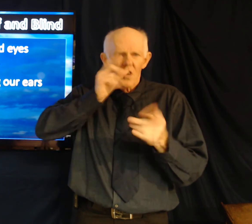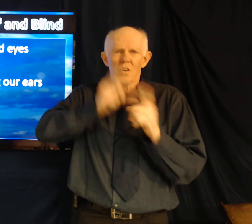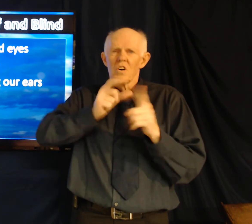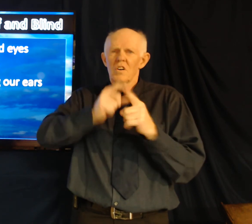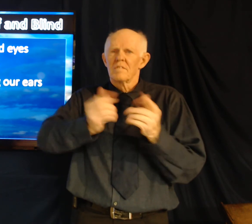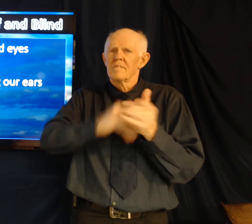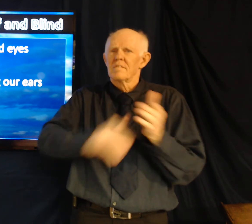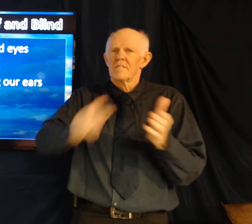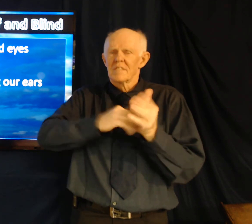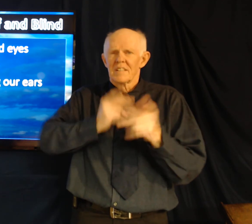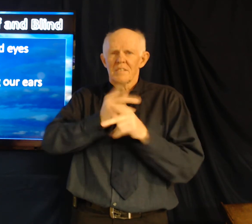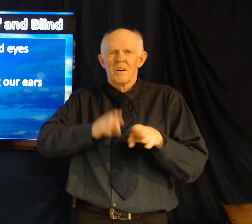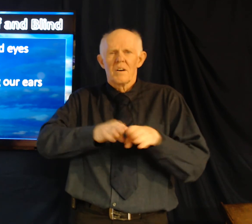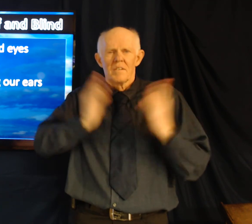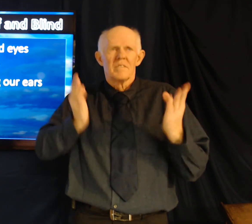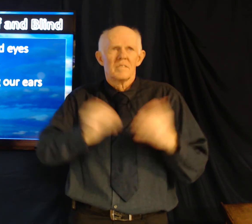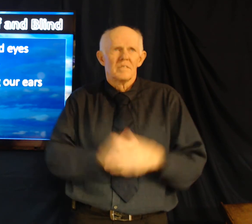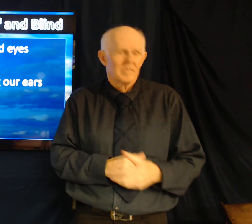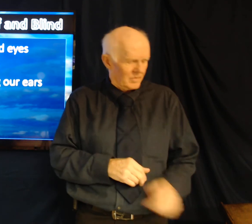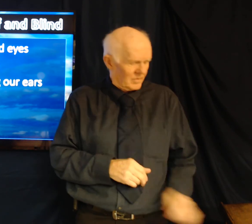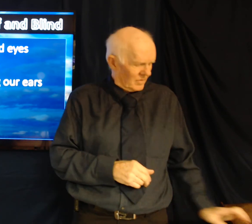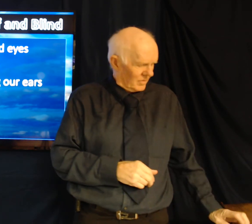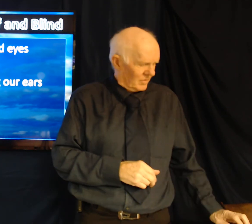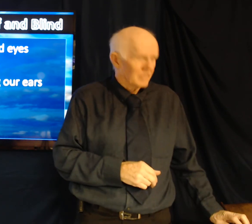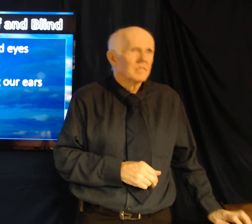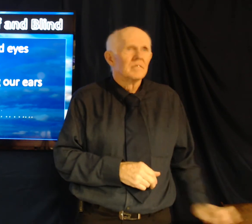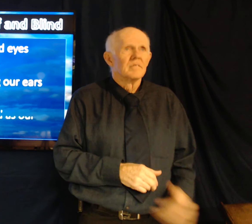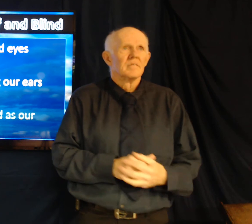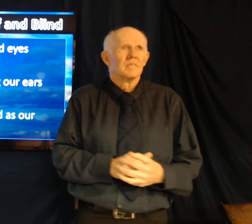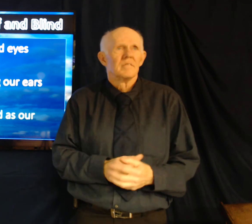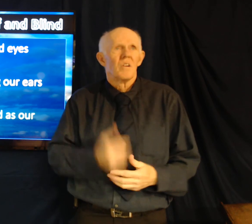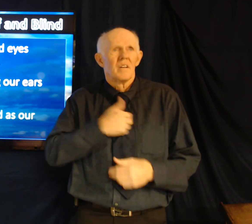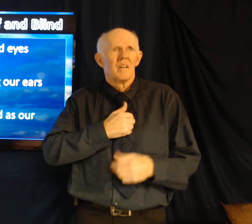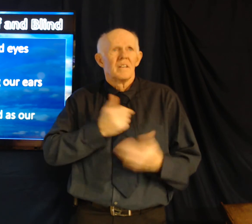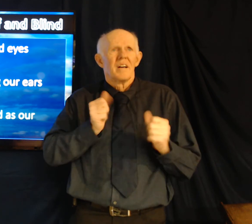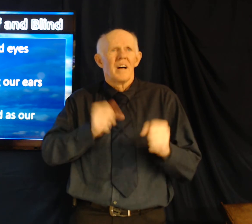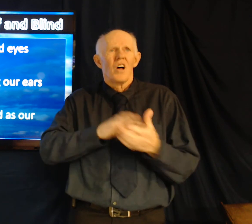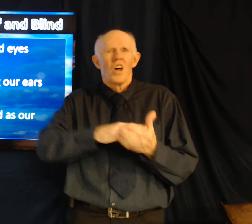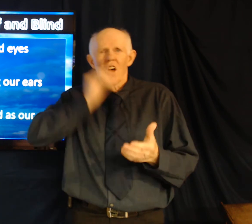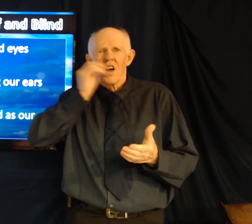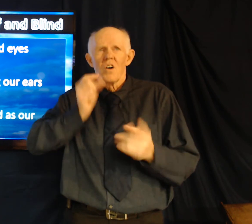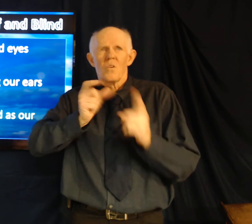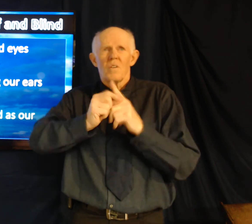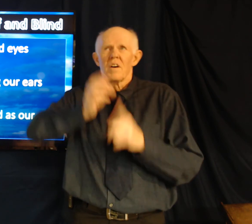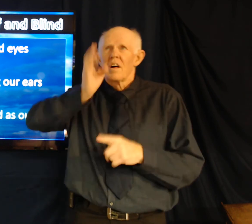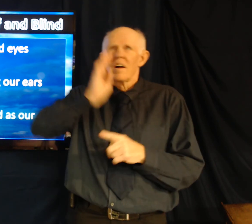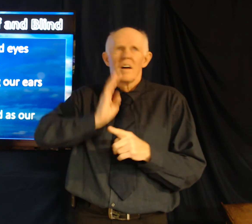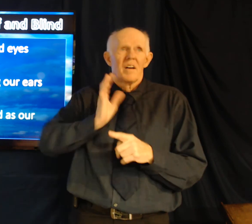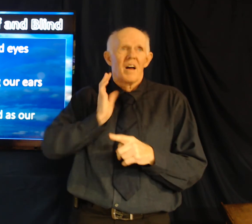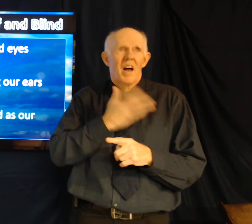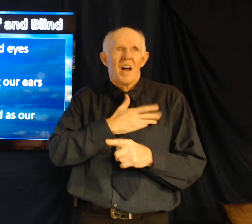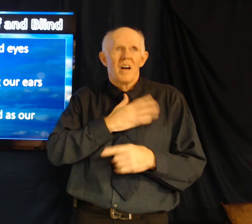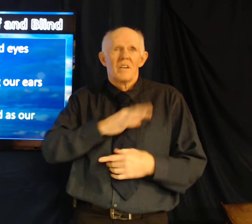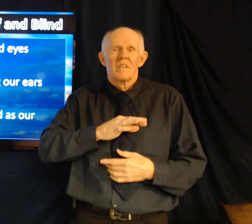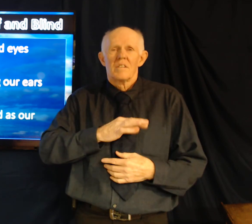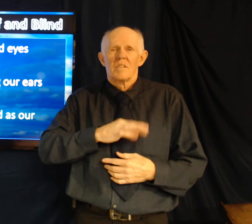again and again we open to god's word we can live live we can learn the word